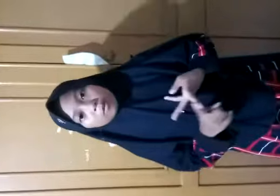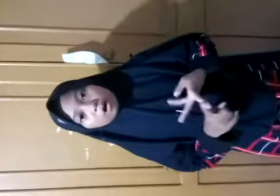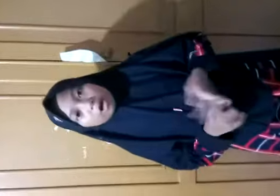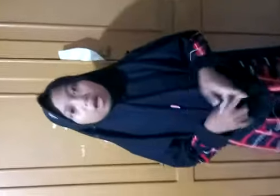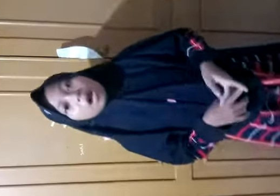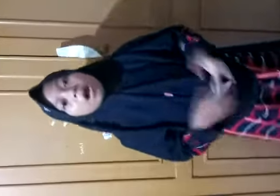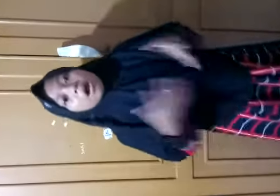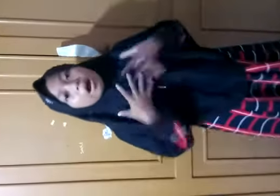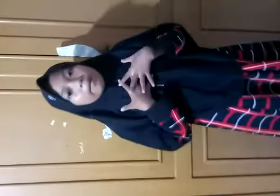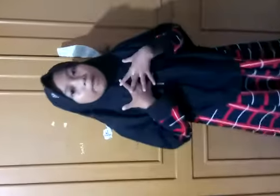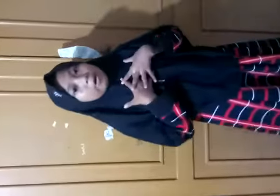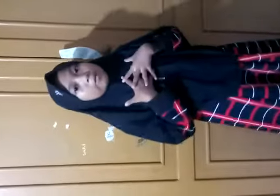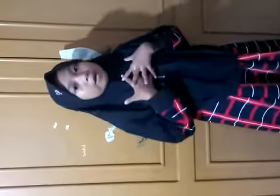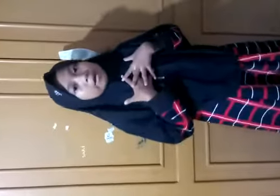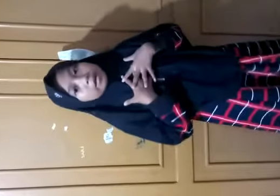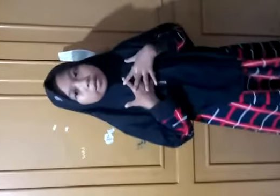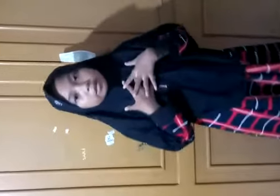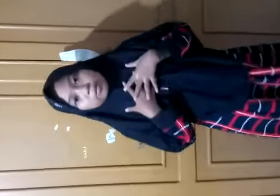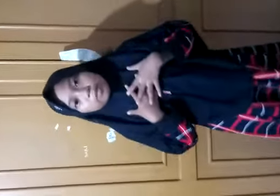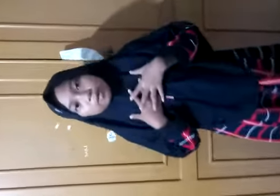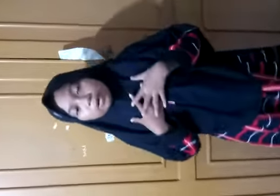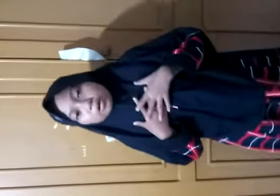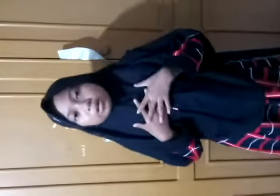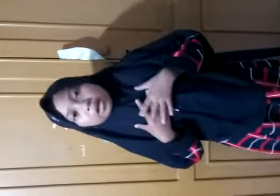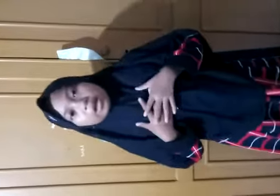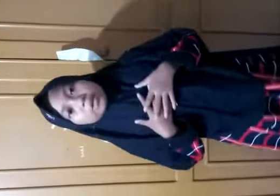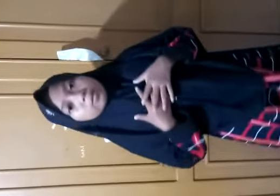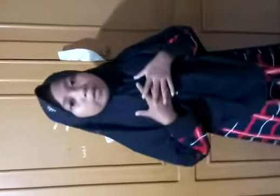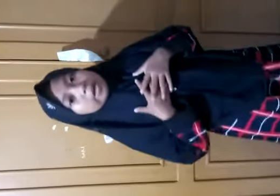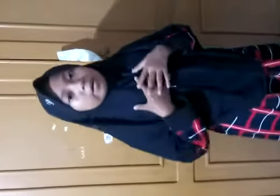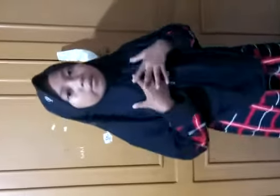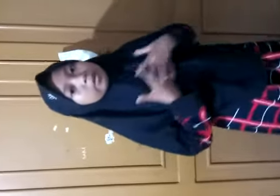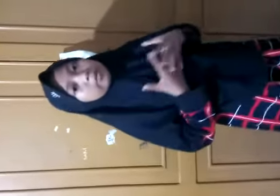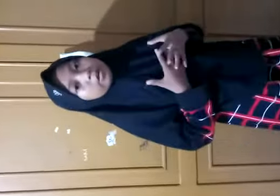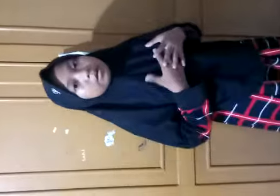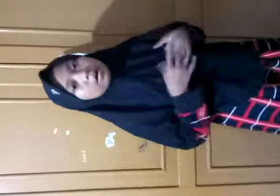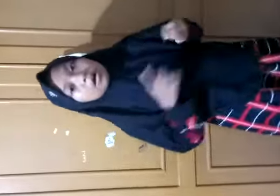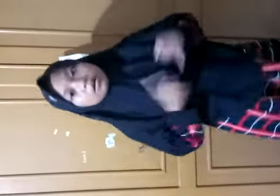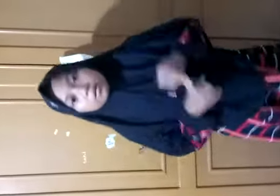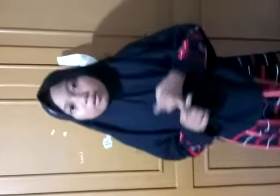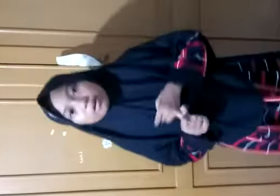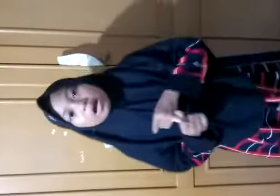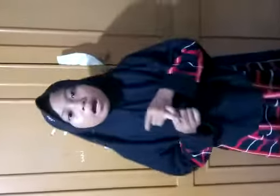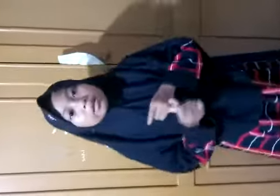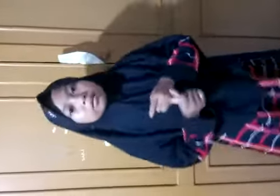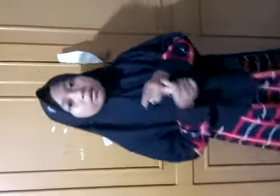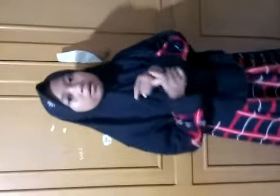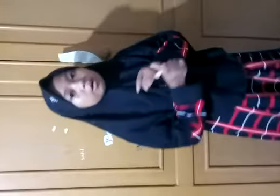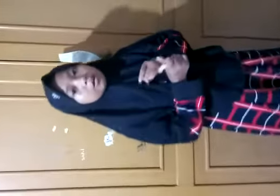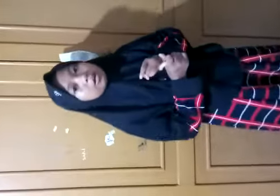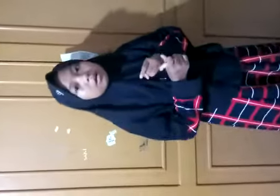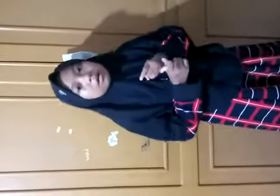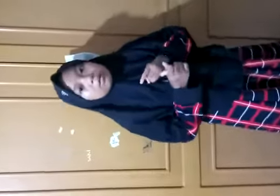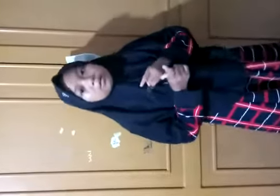more. My hobby is swimming because I like to play with water, although I still not